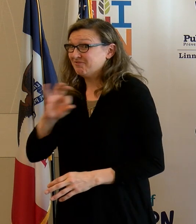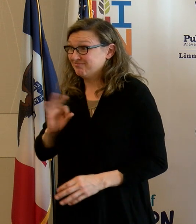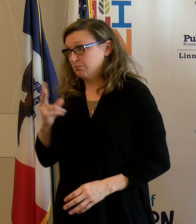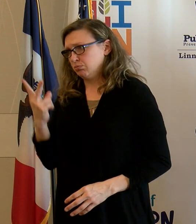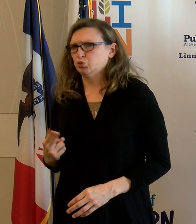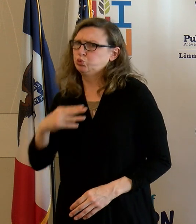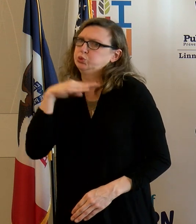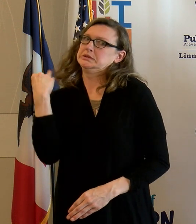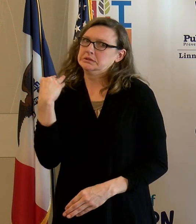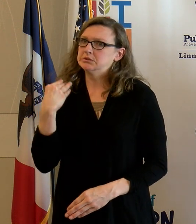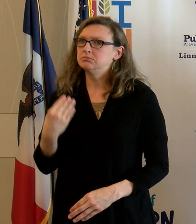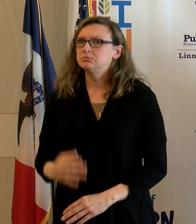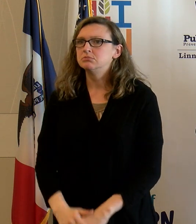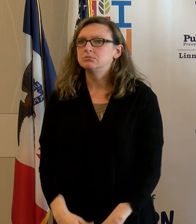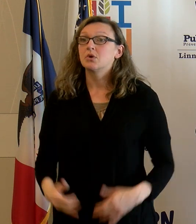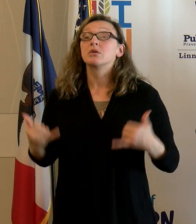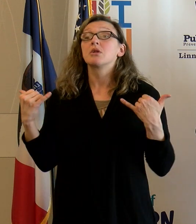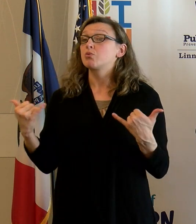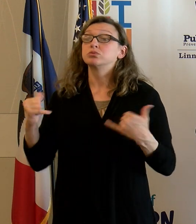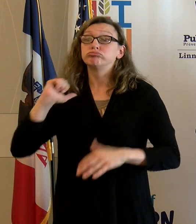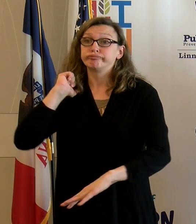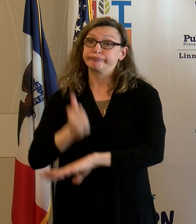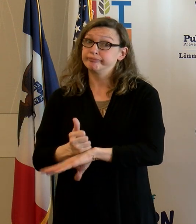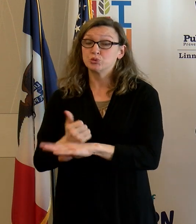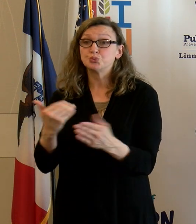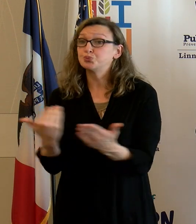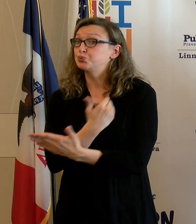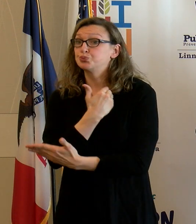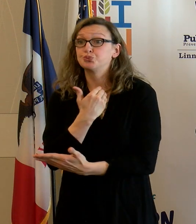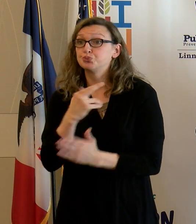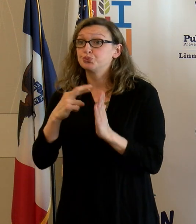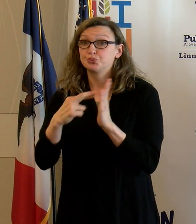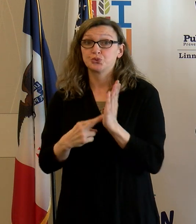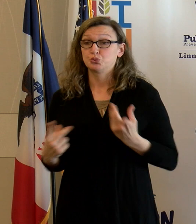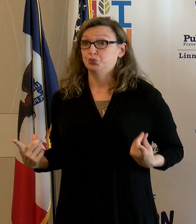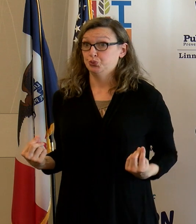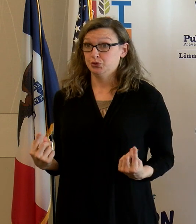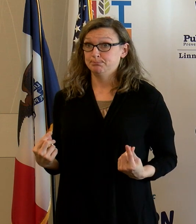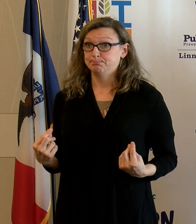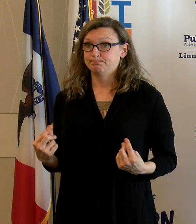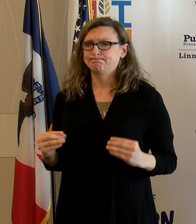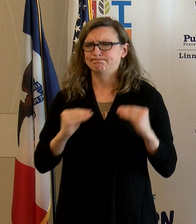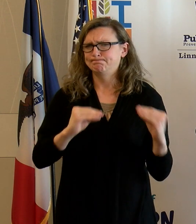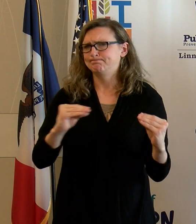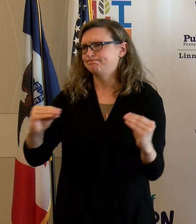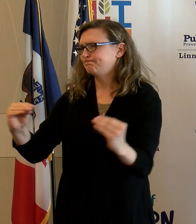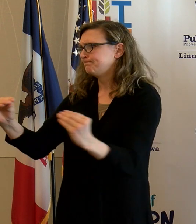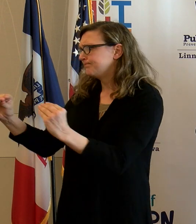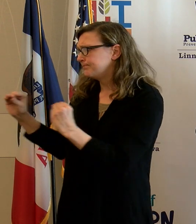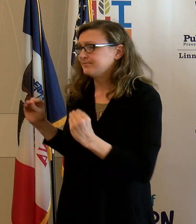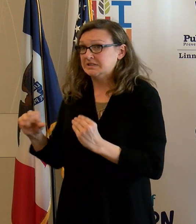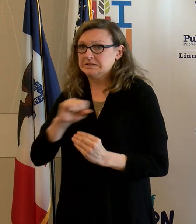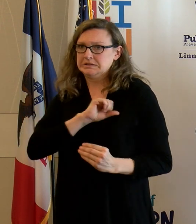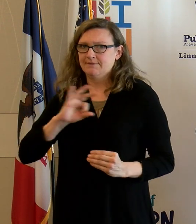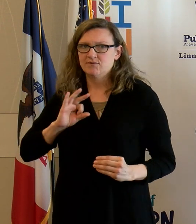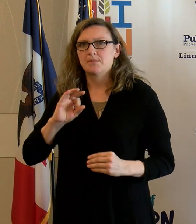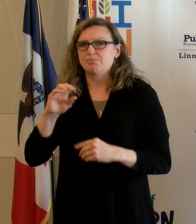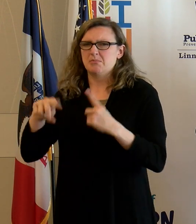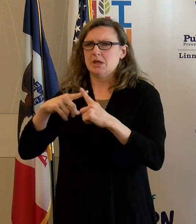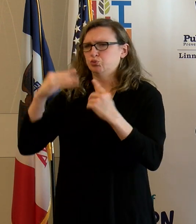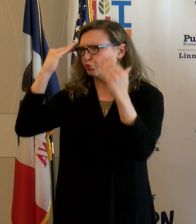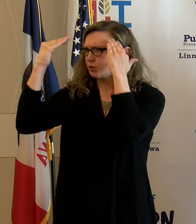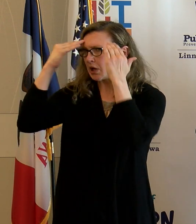we've ensured that our staff is very aware of those health-conscious things they need to do to protect themselves.